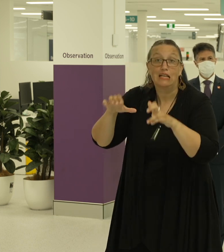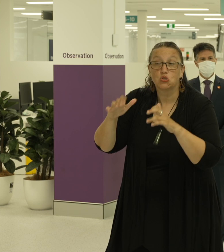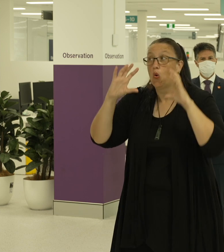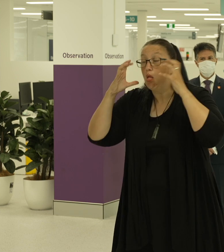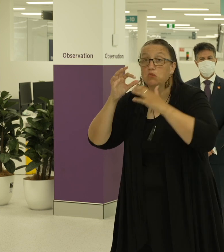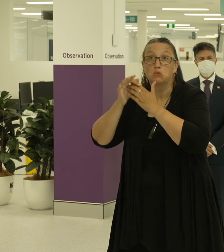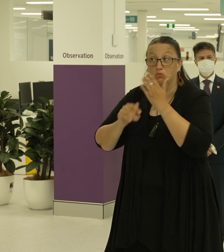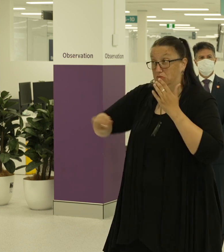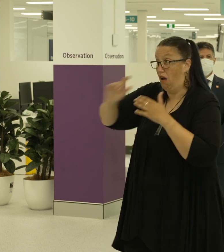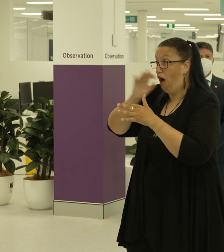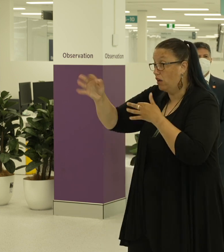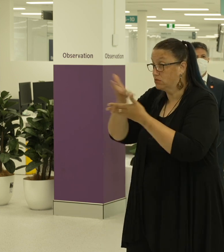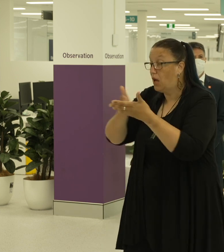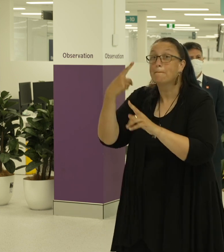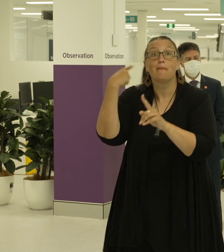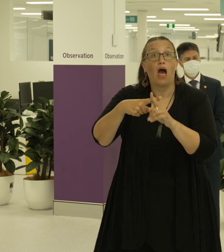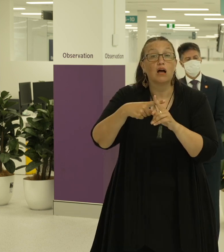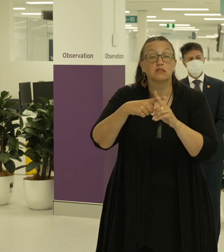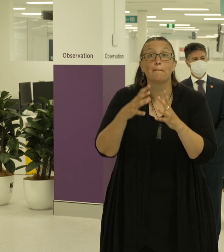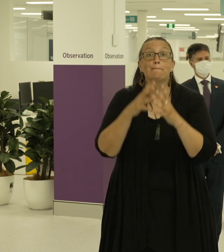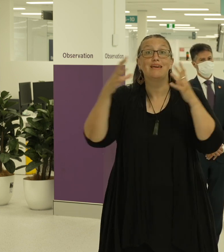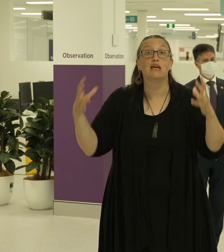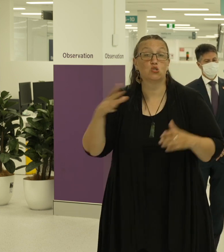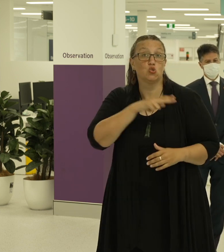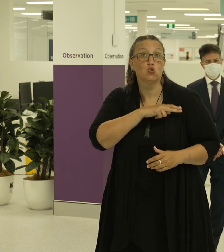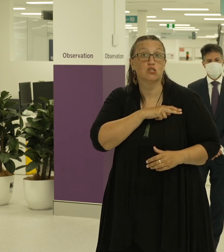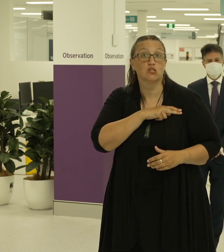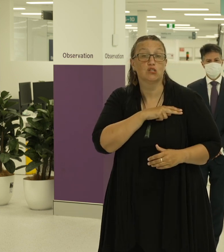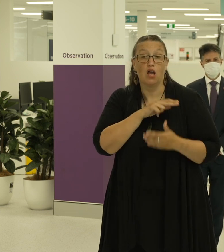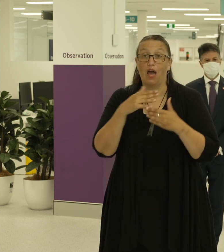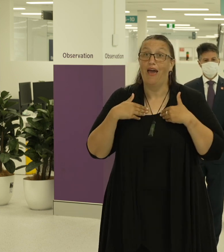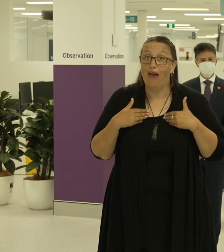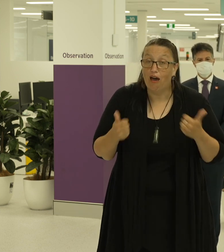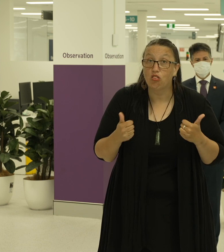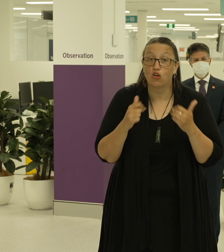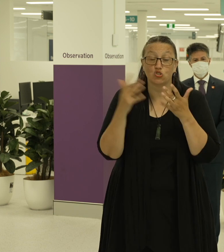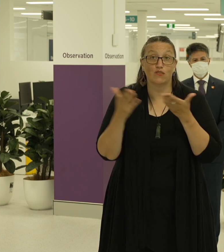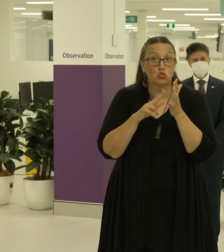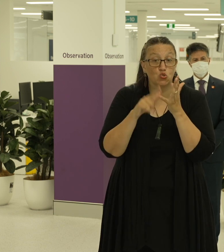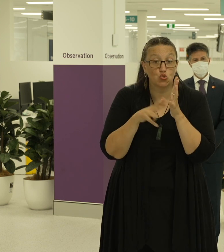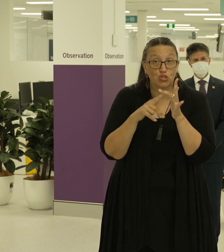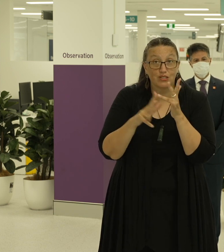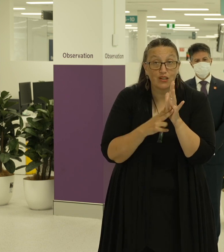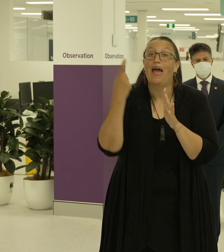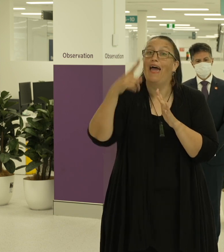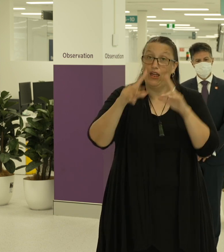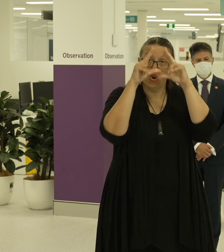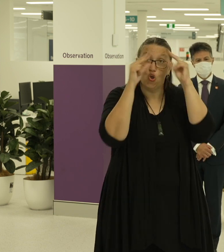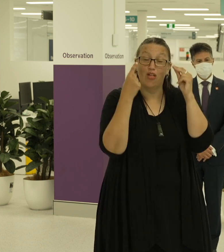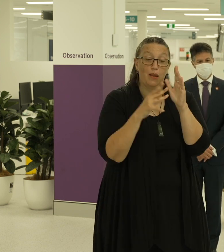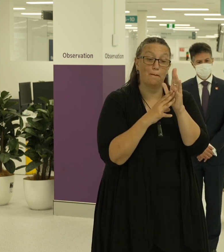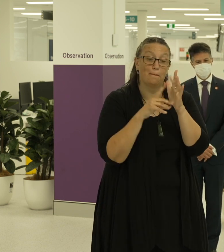with the fifth biggest union in the country, the Health Services Union, and the Nurses and Midwives, who represent, of course, the Nurses and